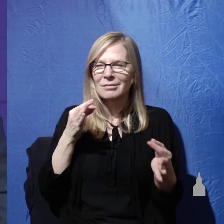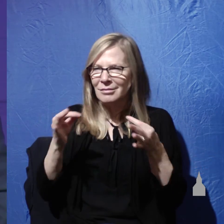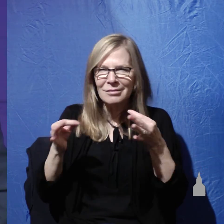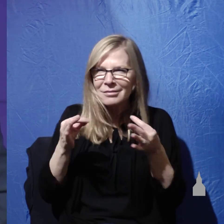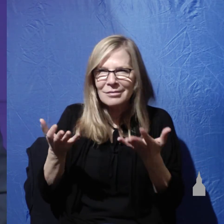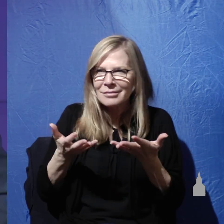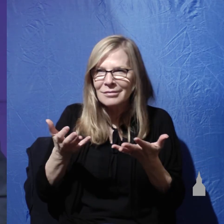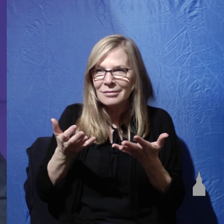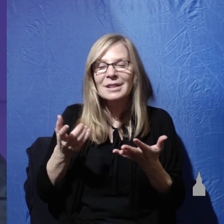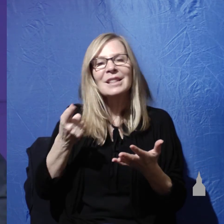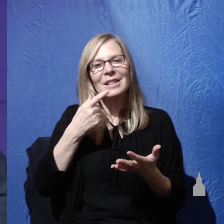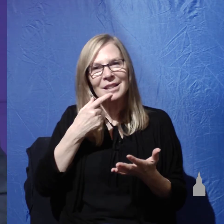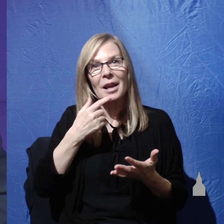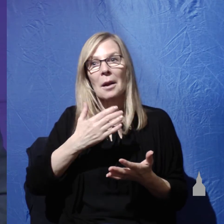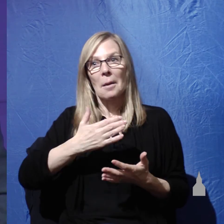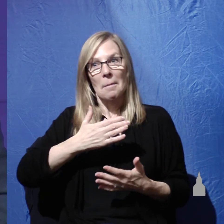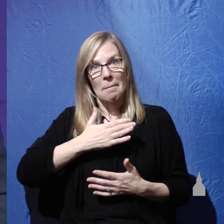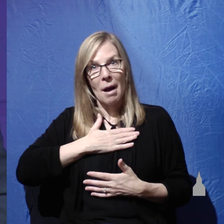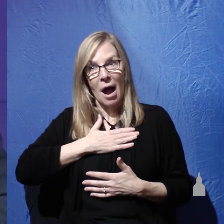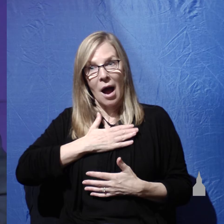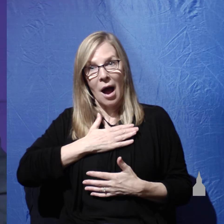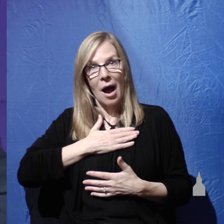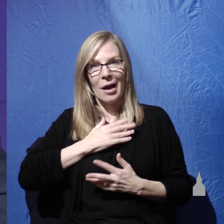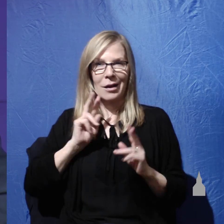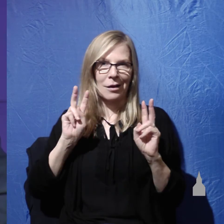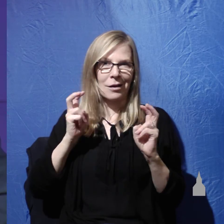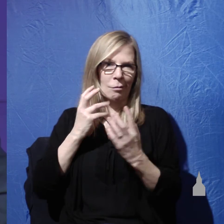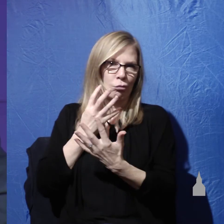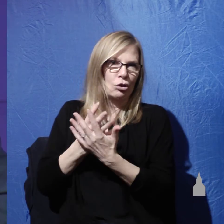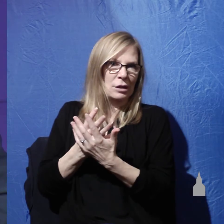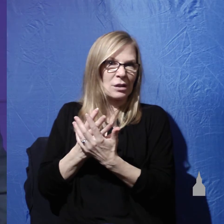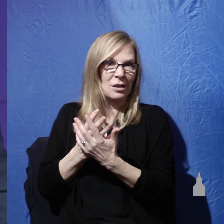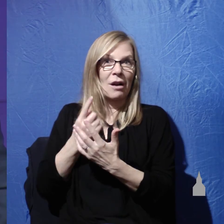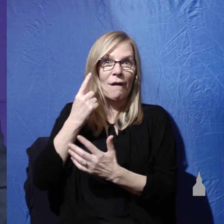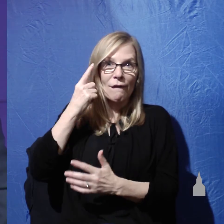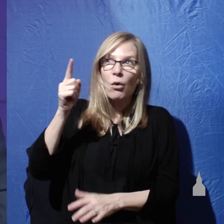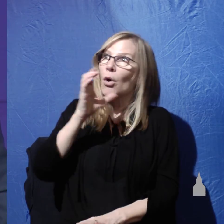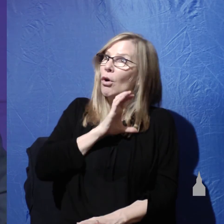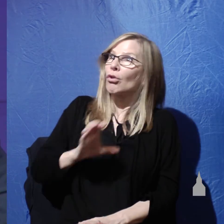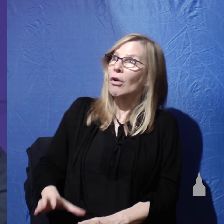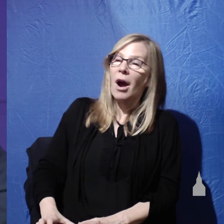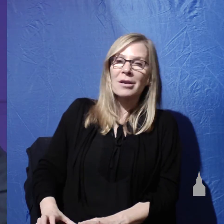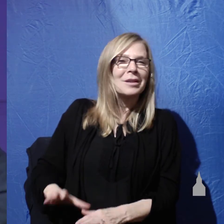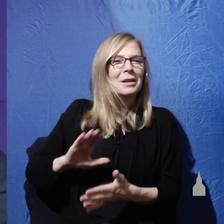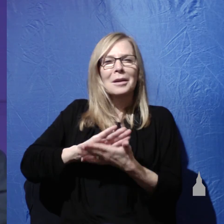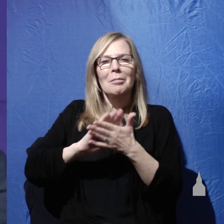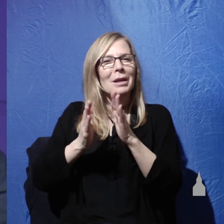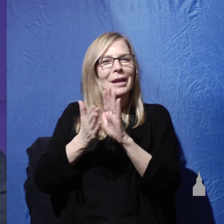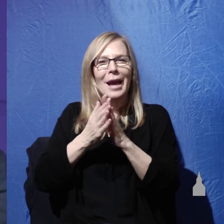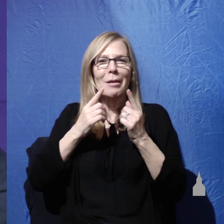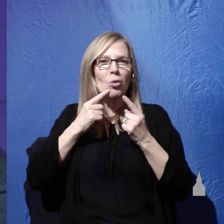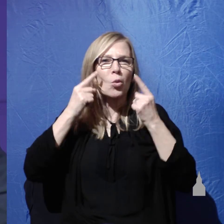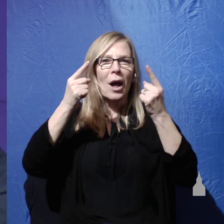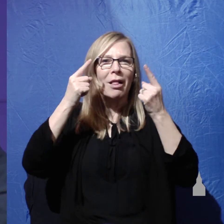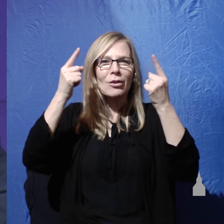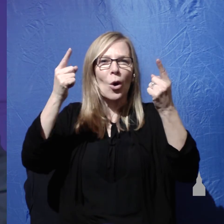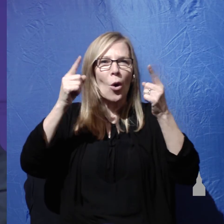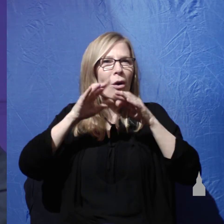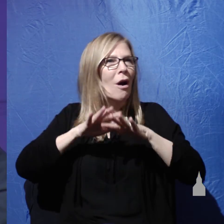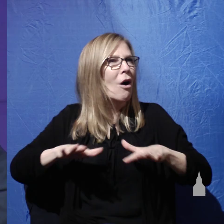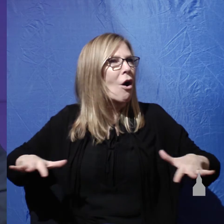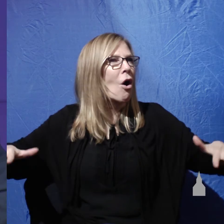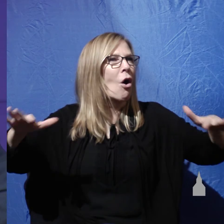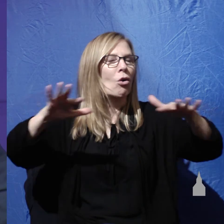Paul, so that my imprisonment in the cause of Christ has become well known throughout the